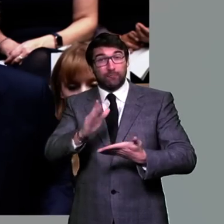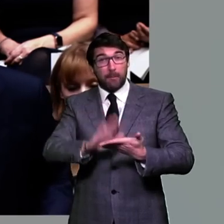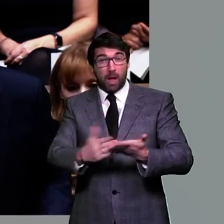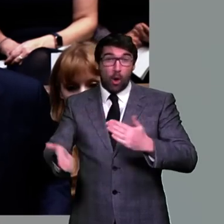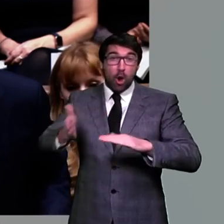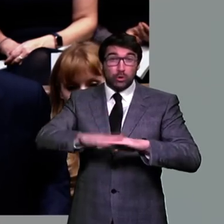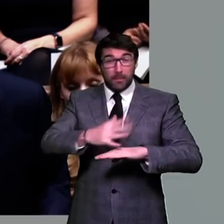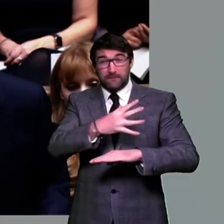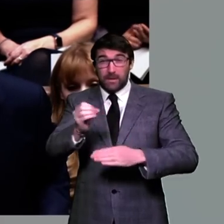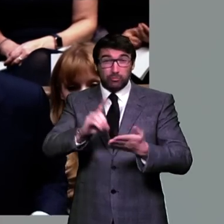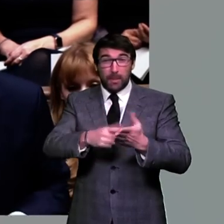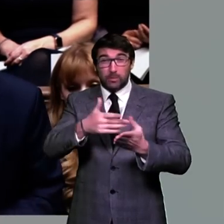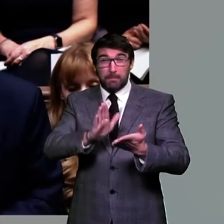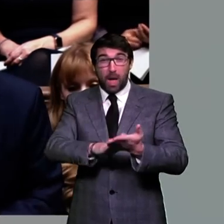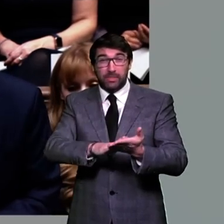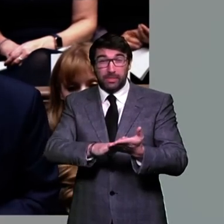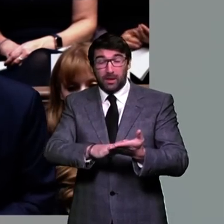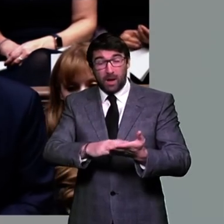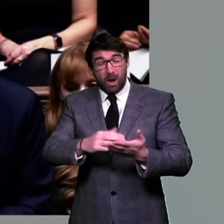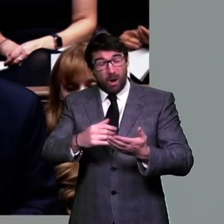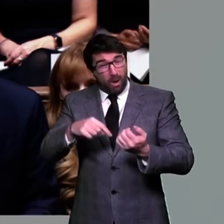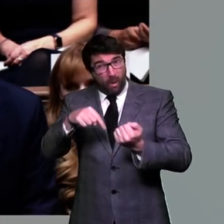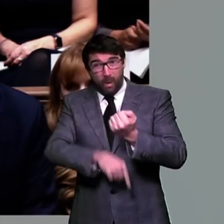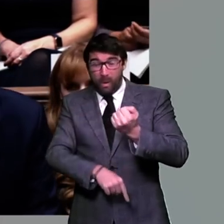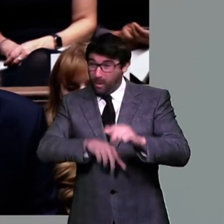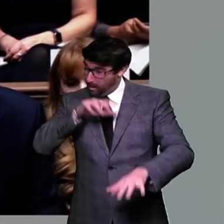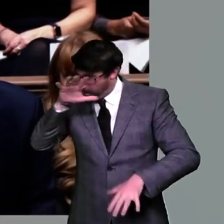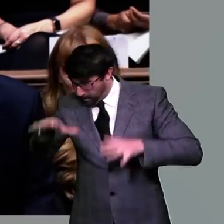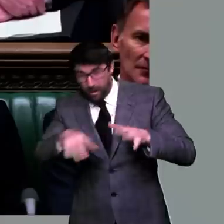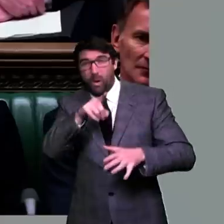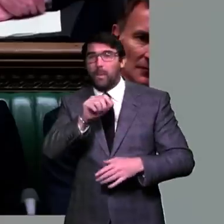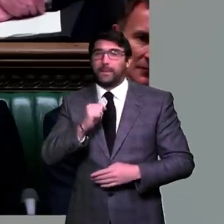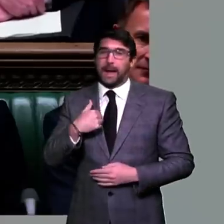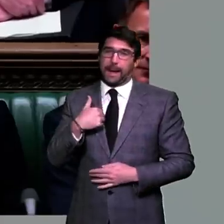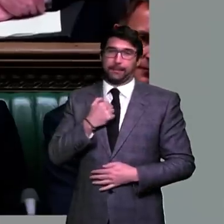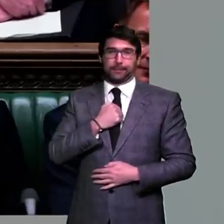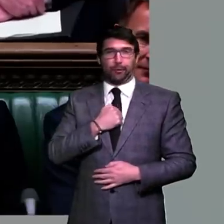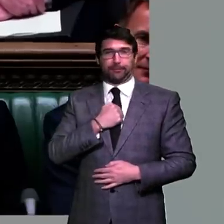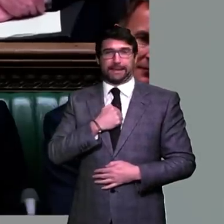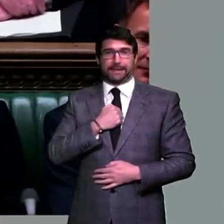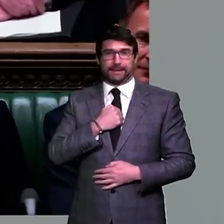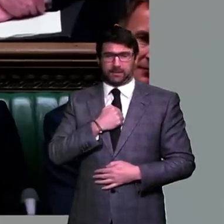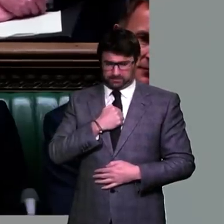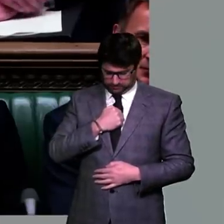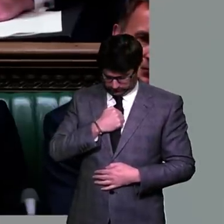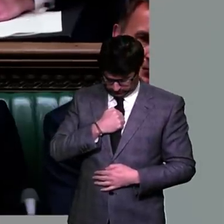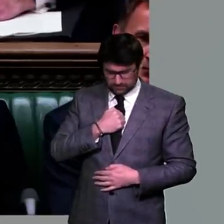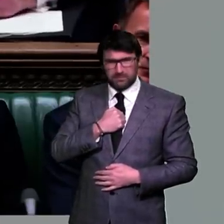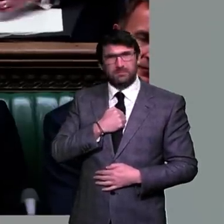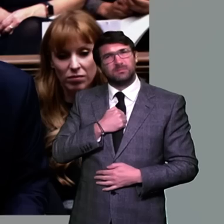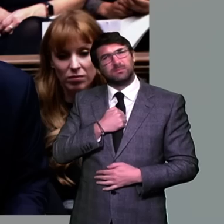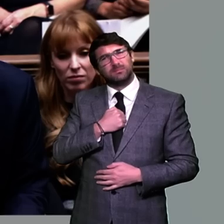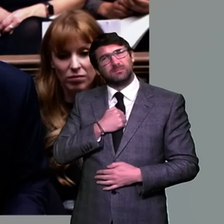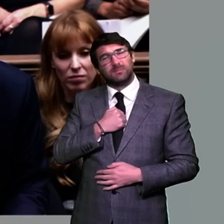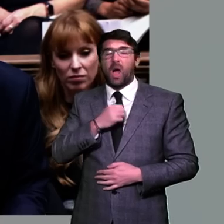And what's the Prime Minister's response? To say she's sorry. What does she think people will think and say?